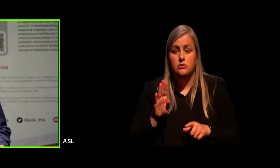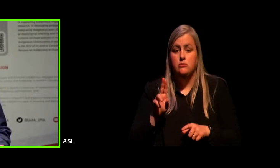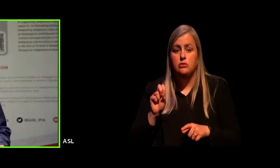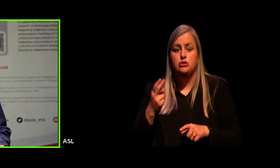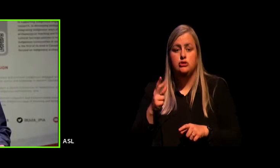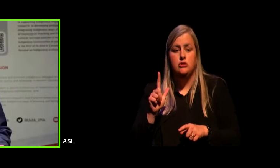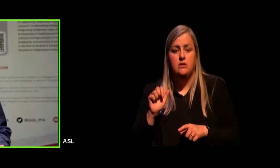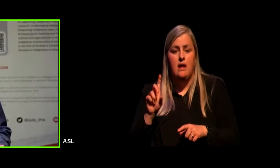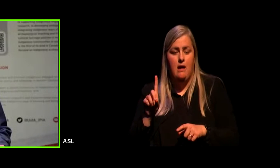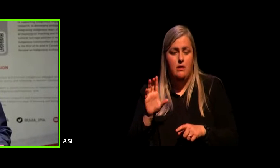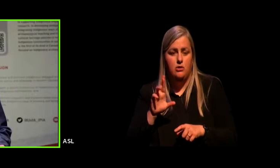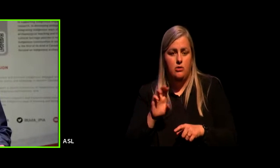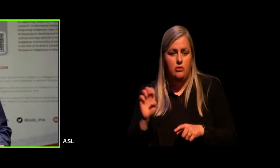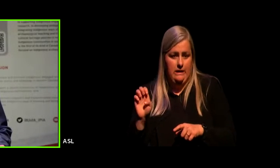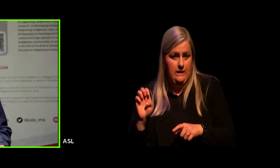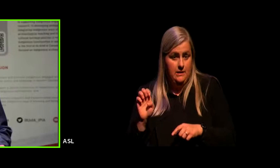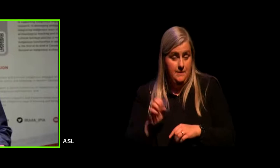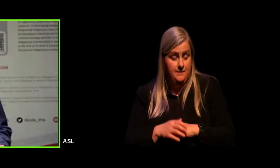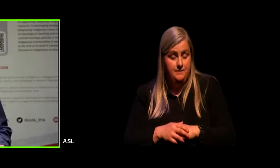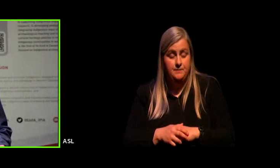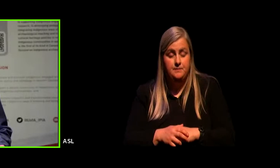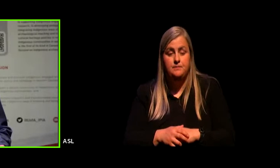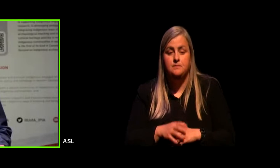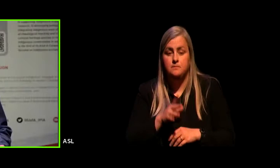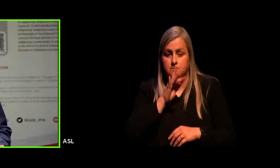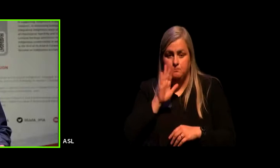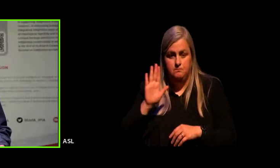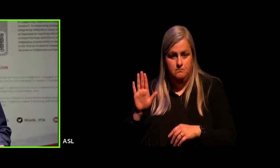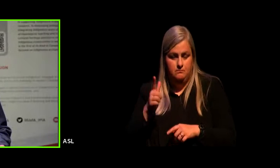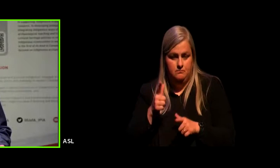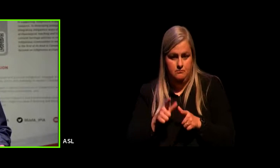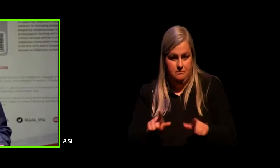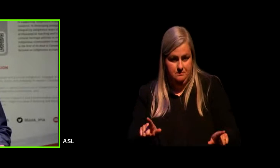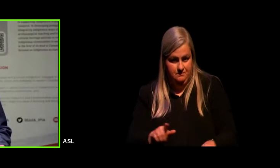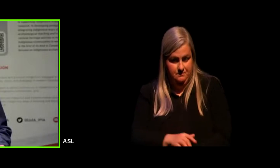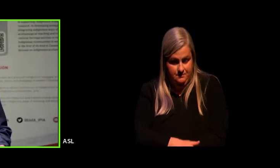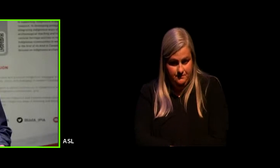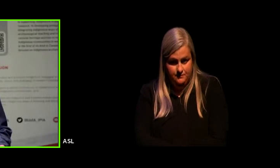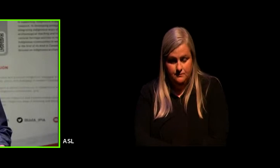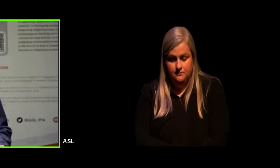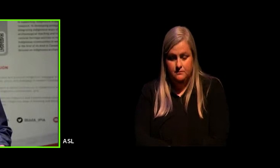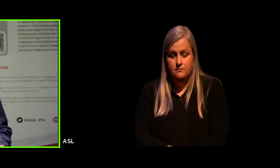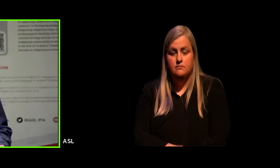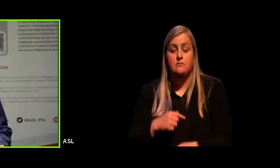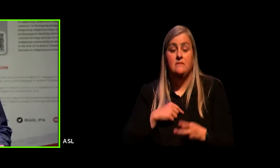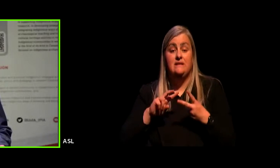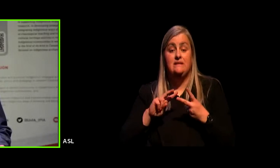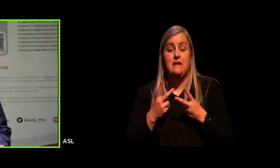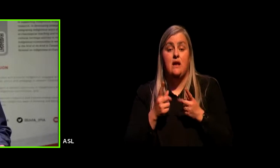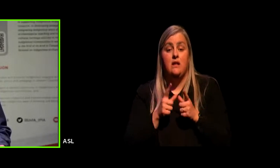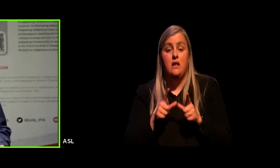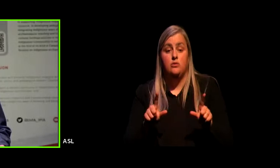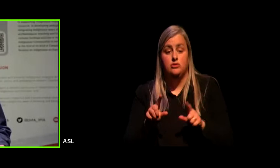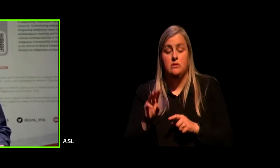Cree, Nihiawiyan, Sagao Nihiawiyan. My second language is